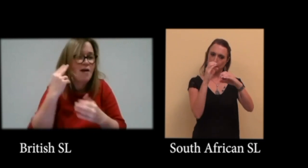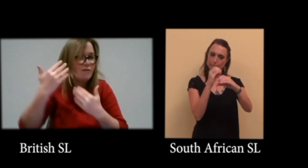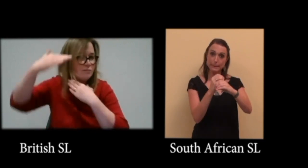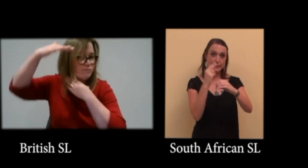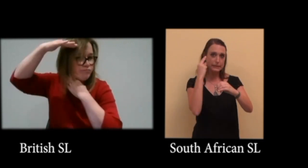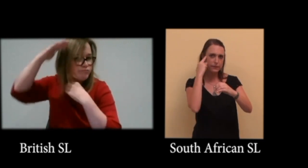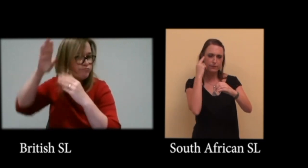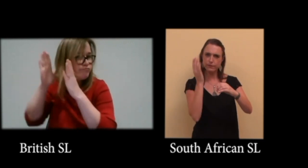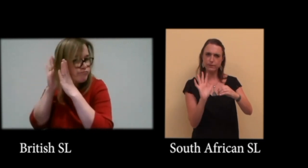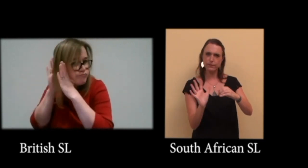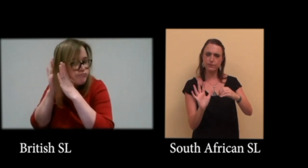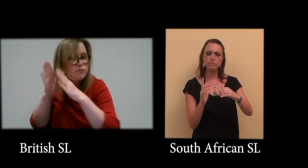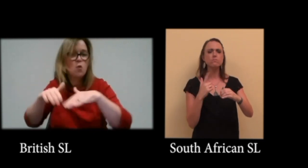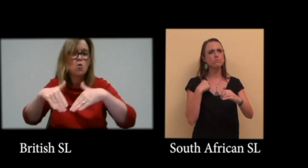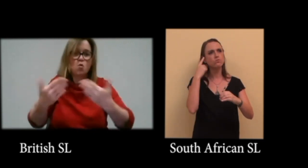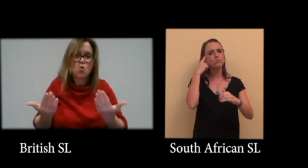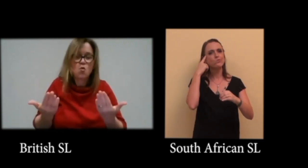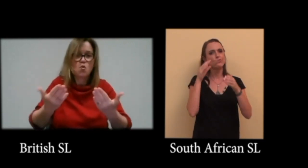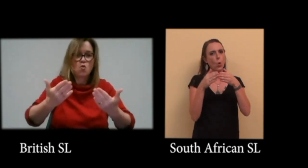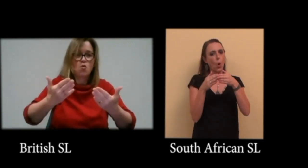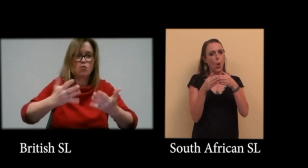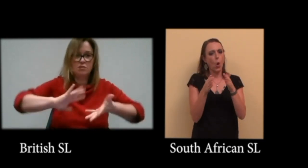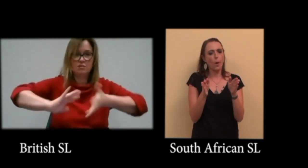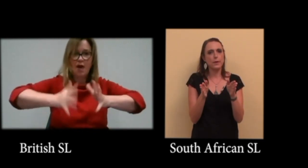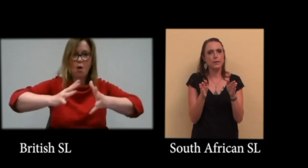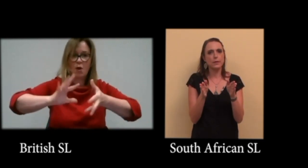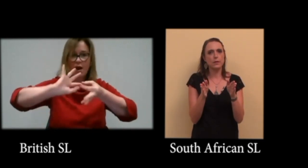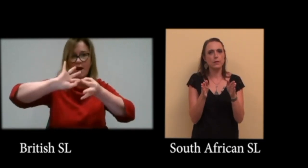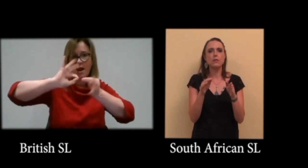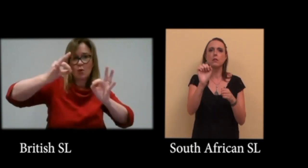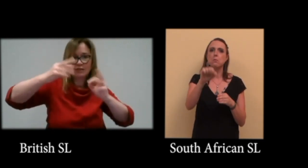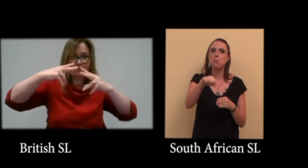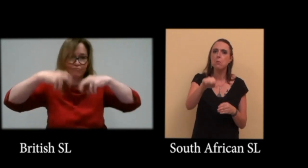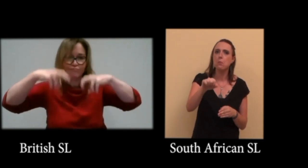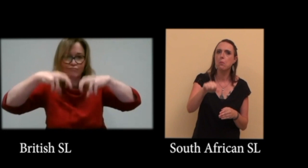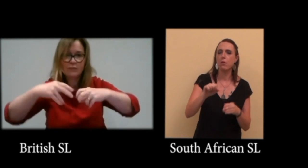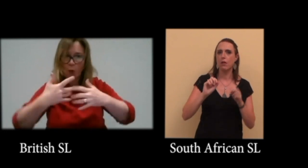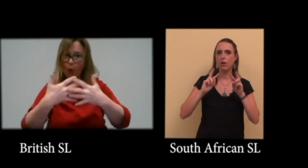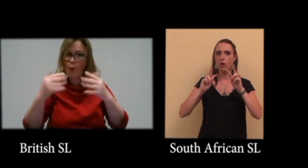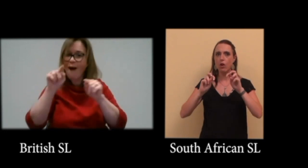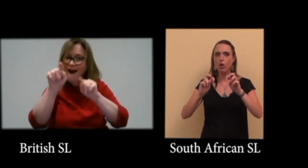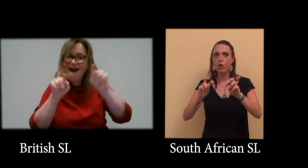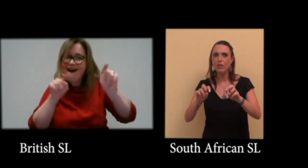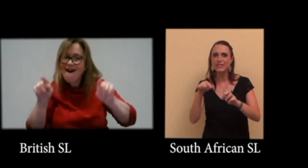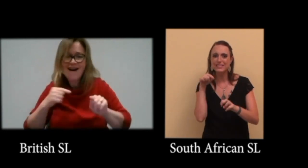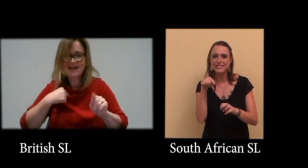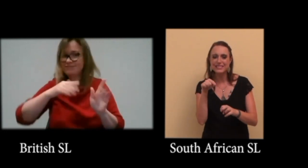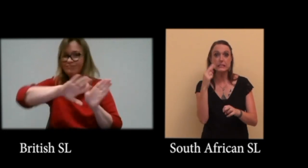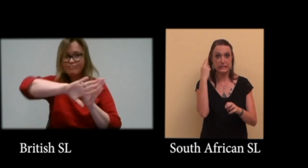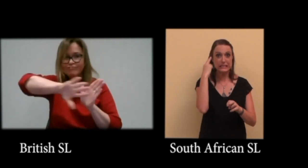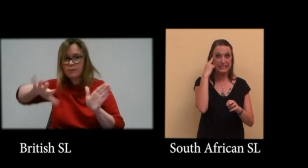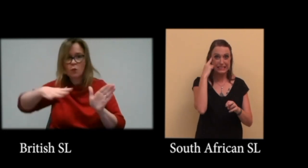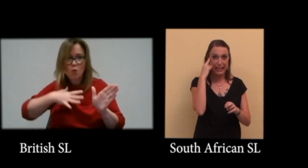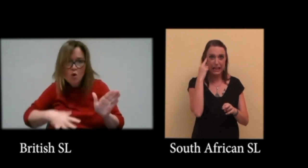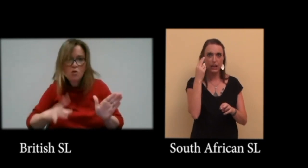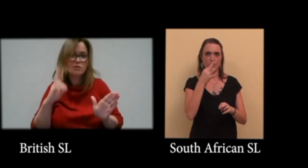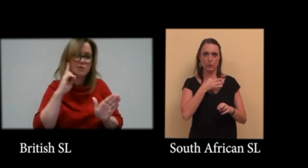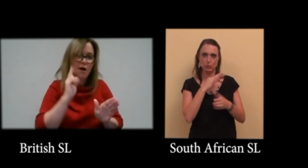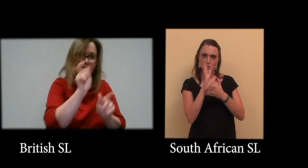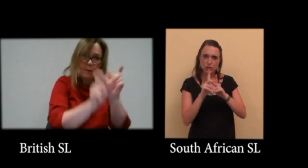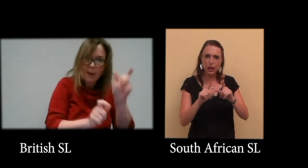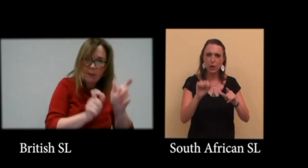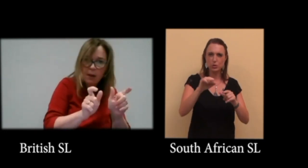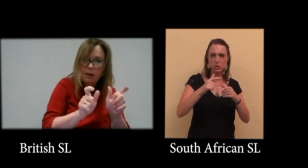I didn't just specify it to deafness. I thought I'd look wider. There was lots of research out there